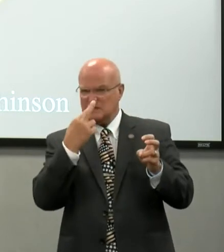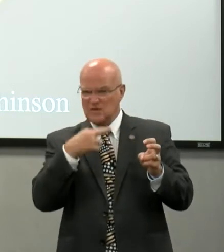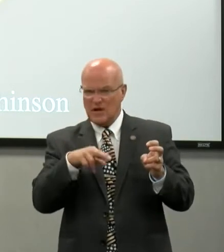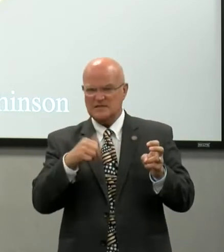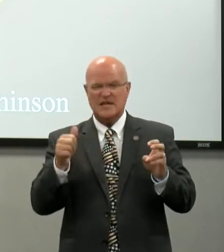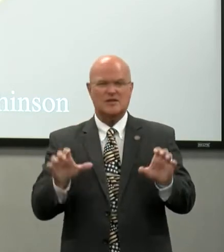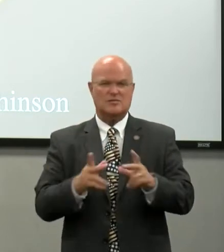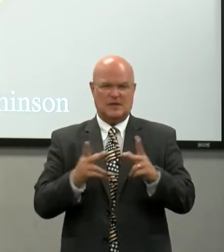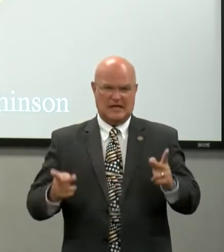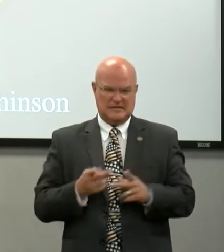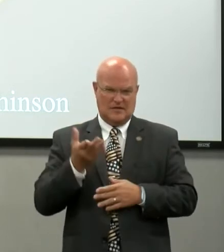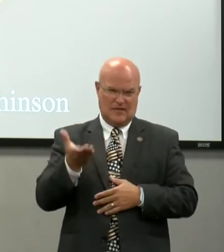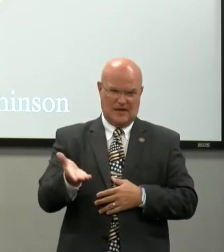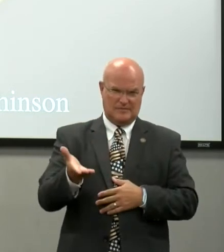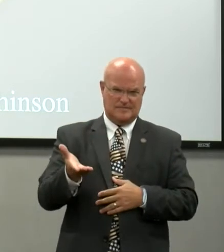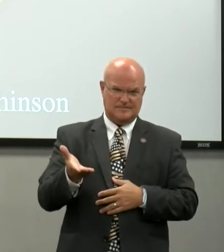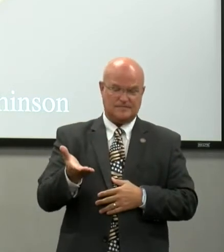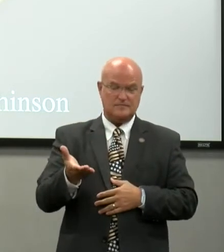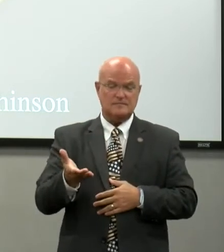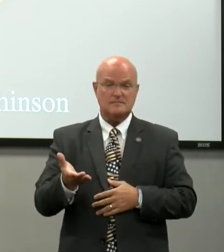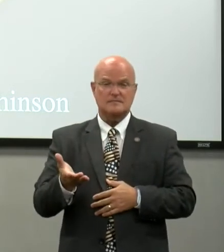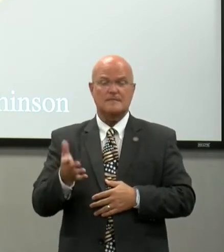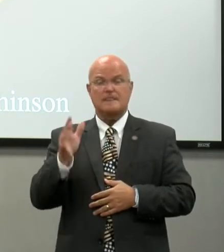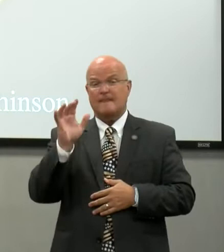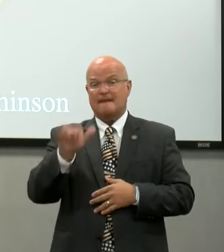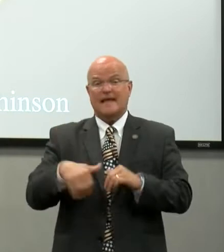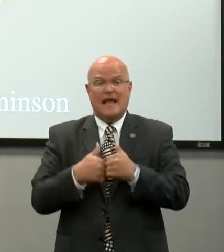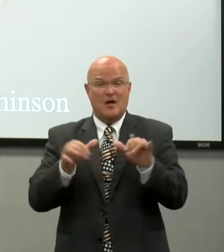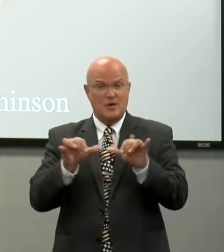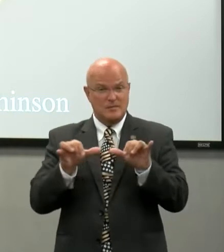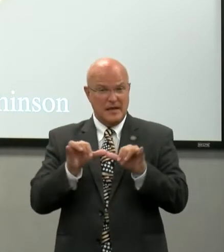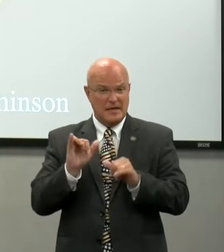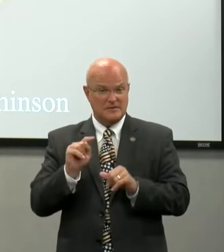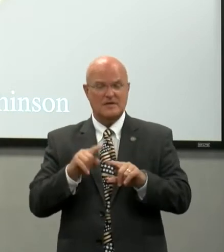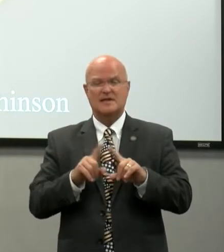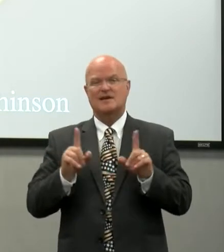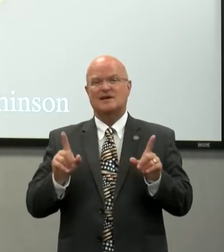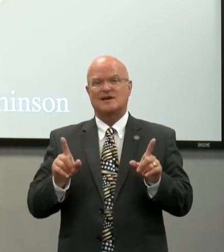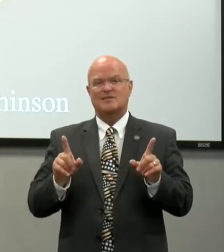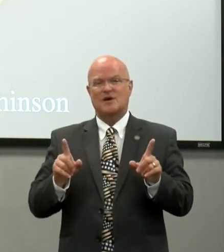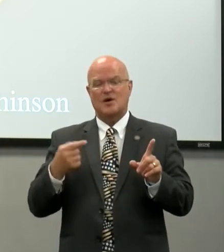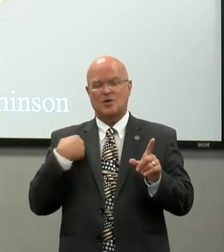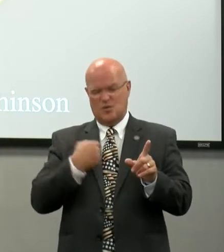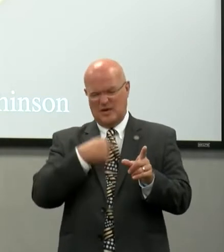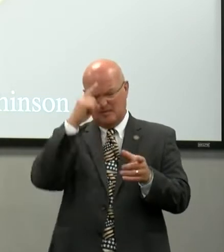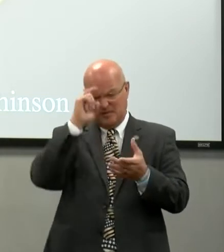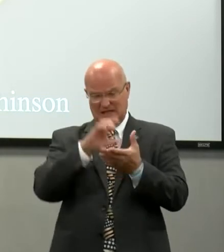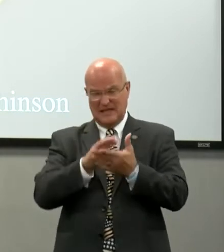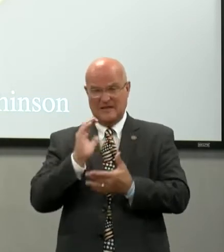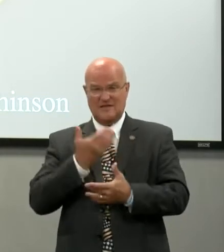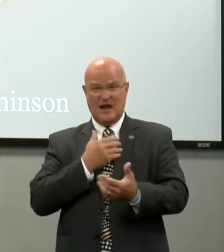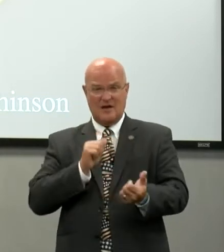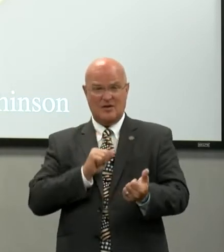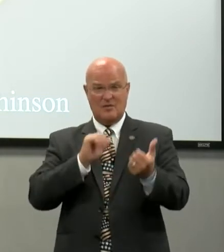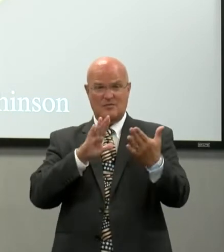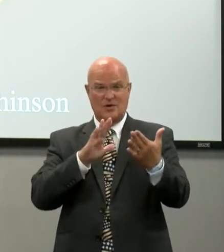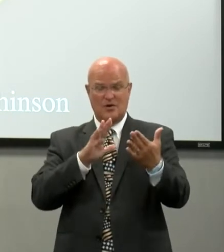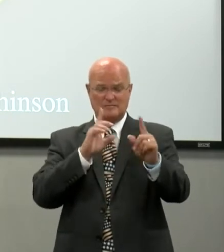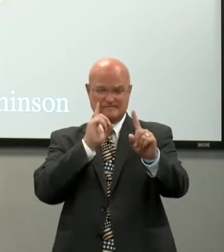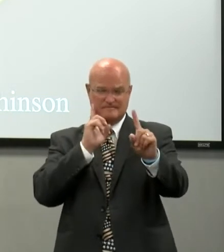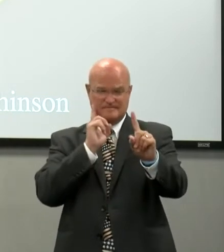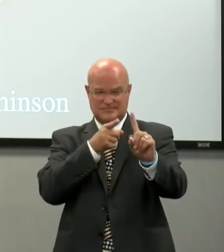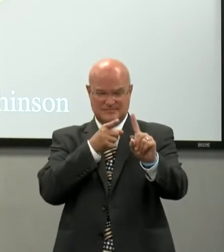other activities that are there. So that's how we measure it, but we believe our approach to a